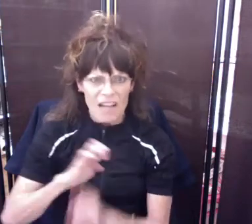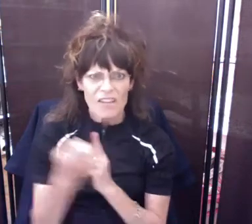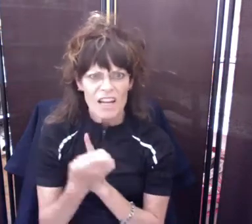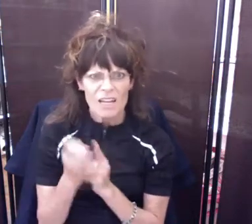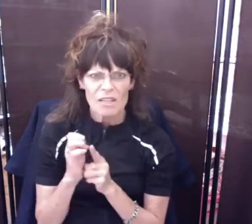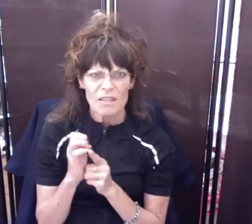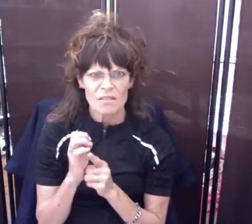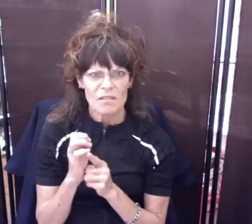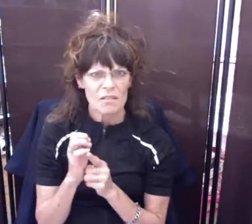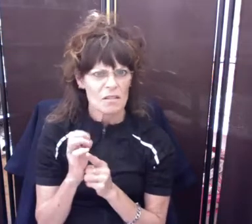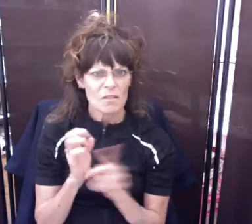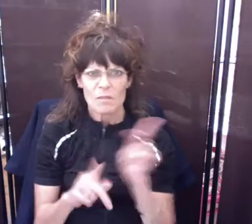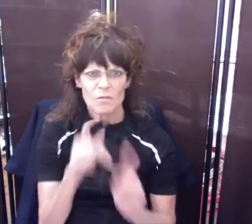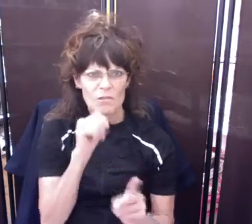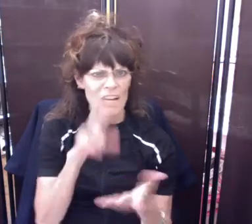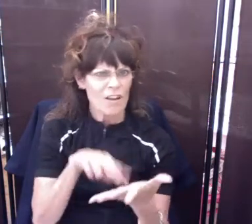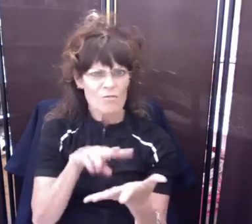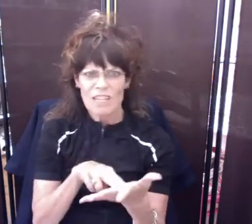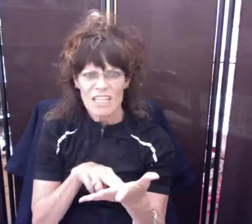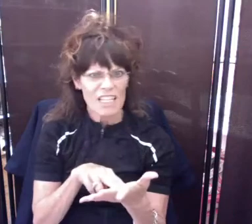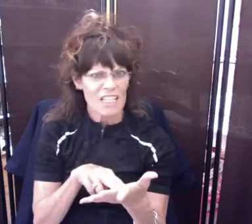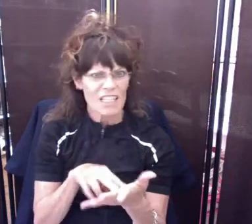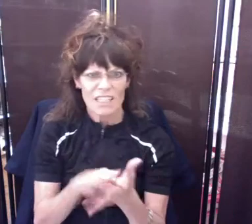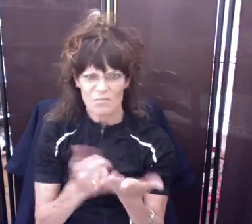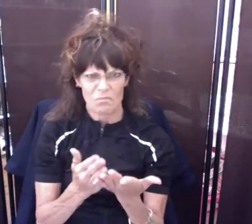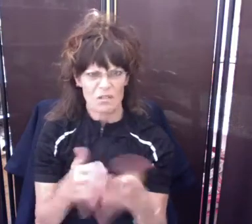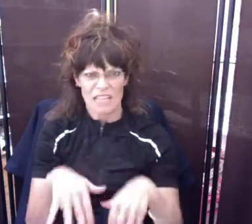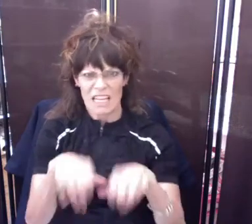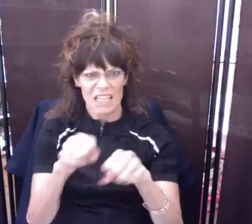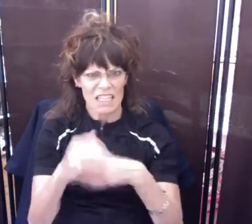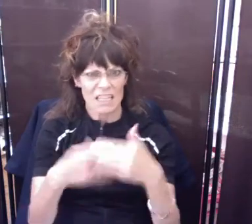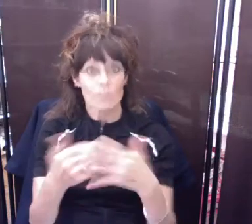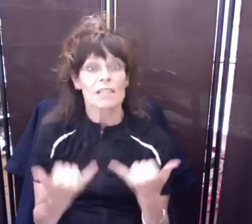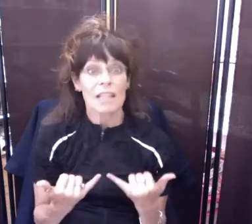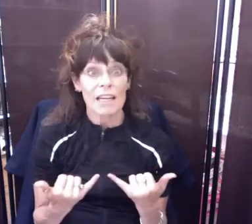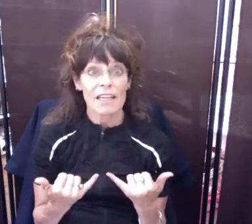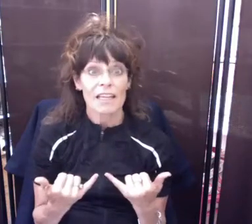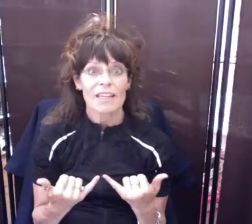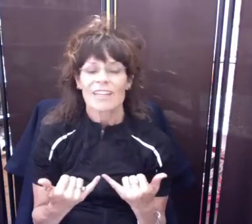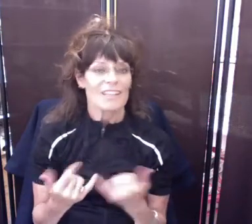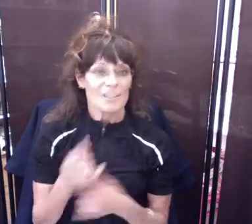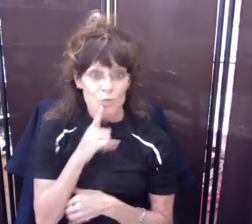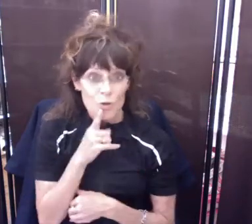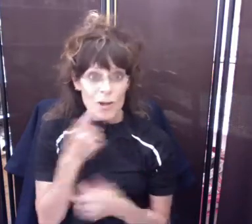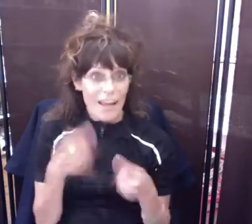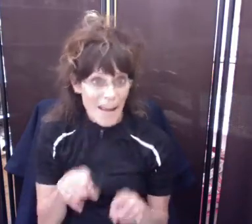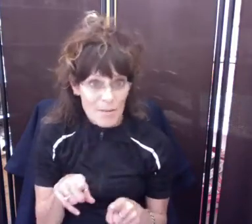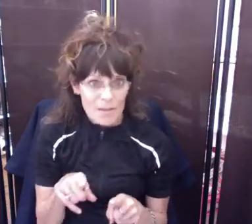book Alcoholics Anonymous and taking the steps. Not then. Today, you can't shake a stick without hitting somebody doing it. But back then, it was